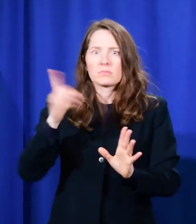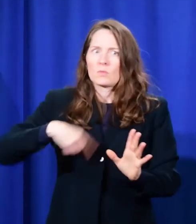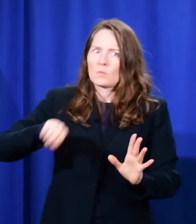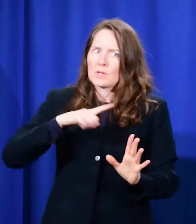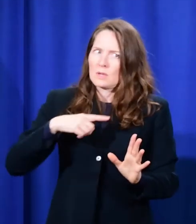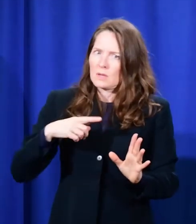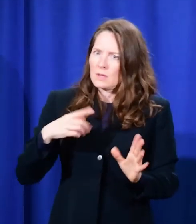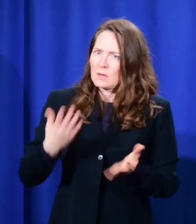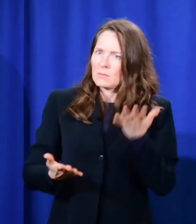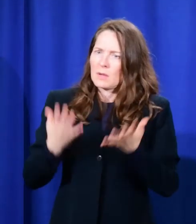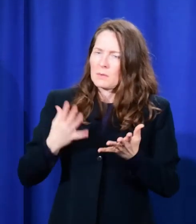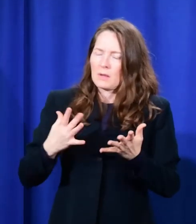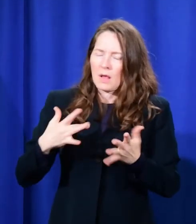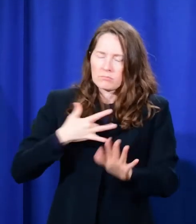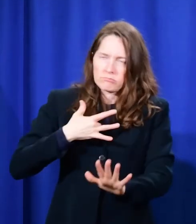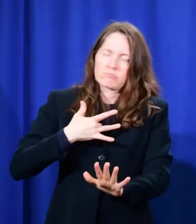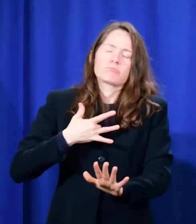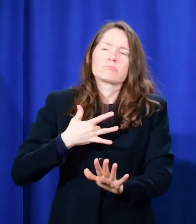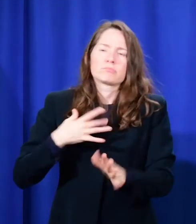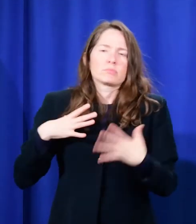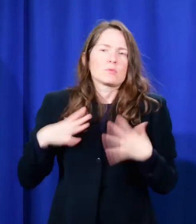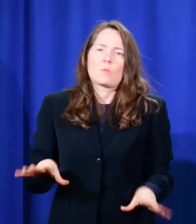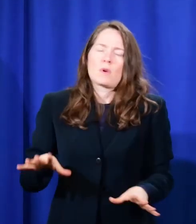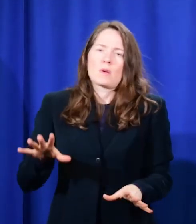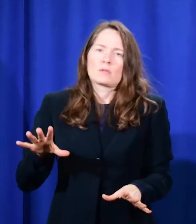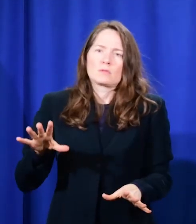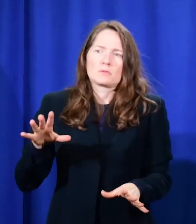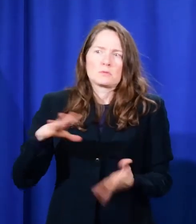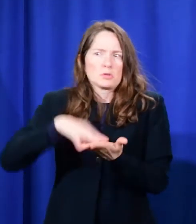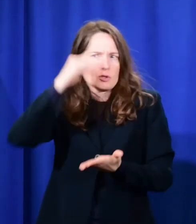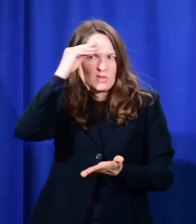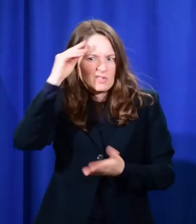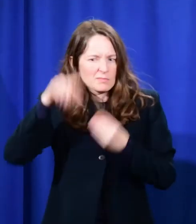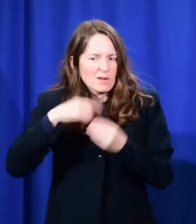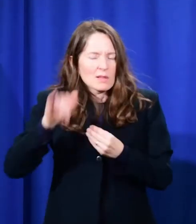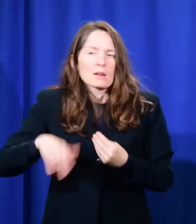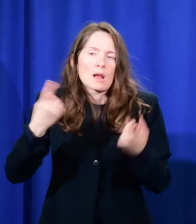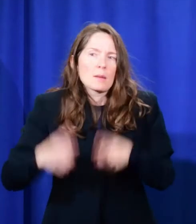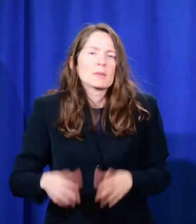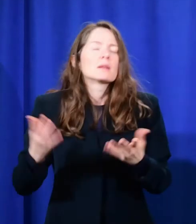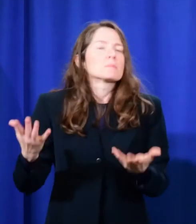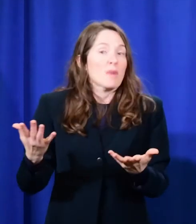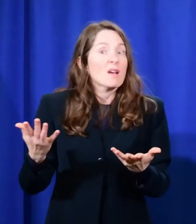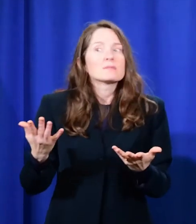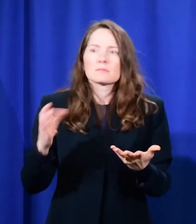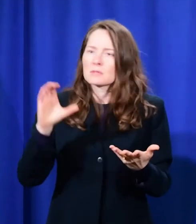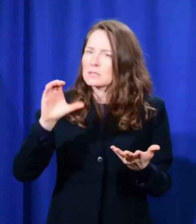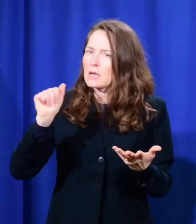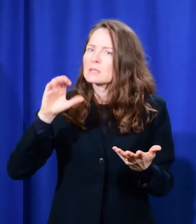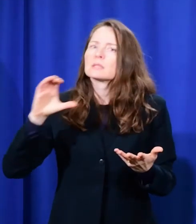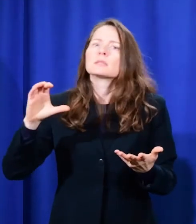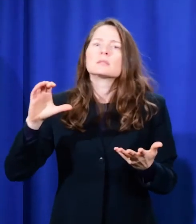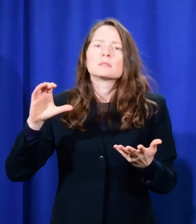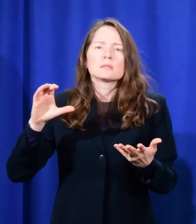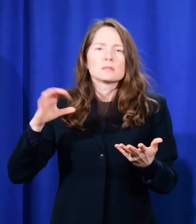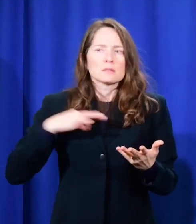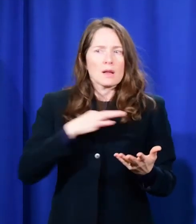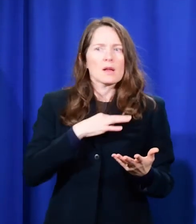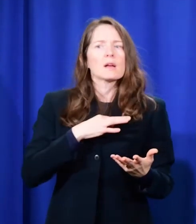sexual abuse to physical abuse, child neglect, and fatalities, our CAC members are here to serve the needs of our